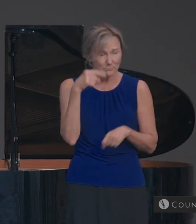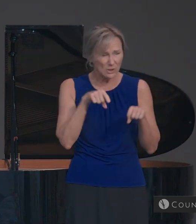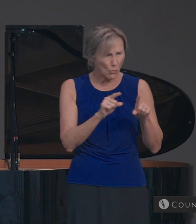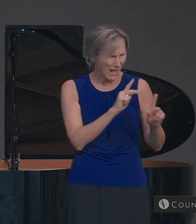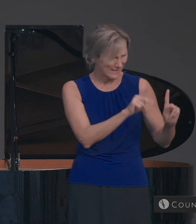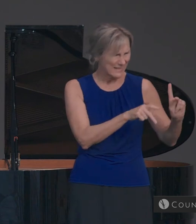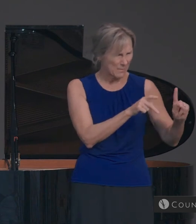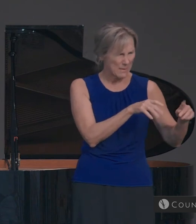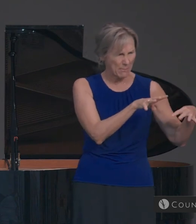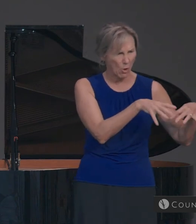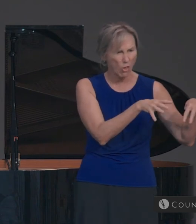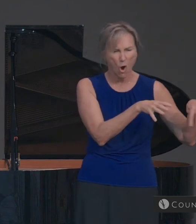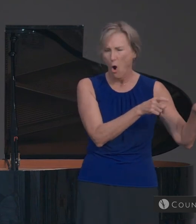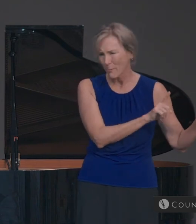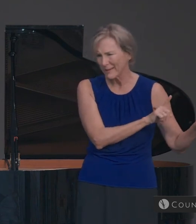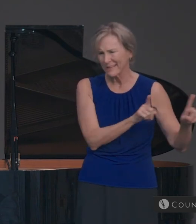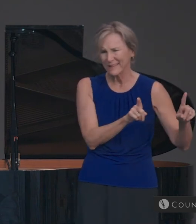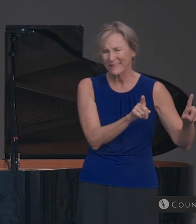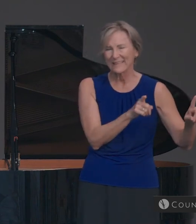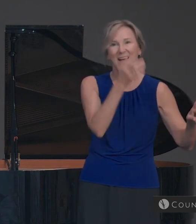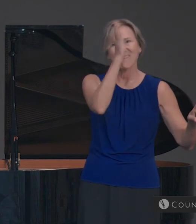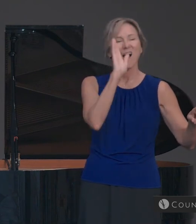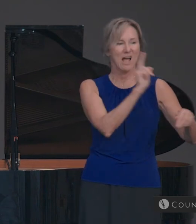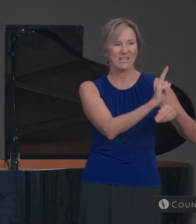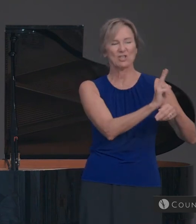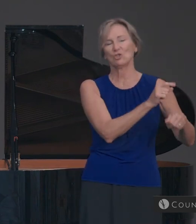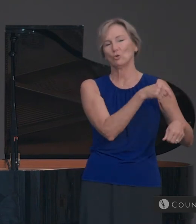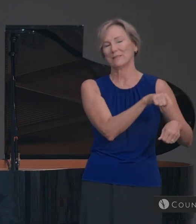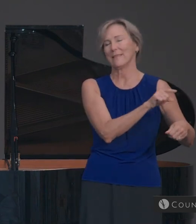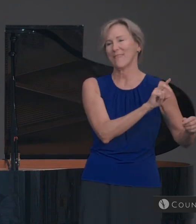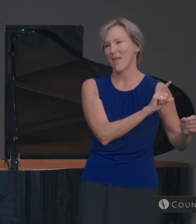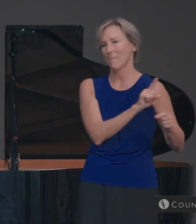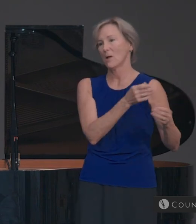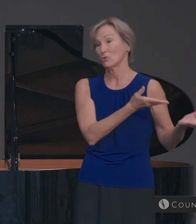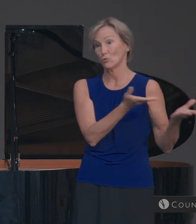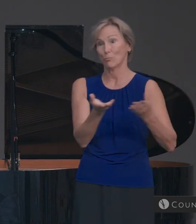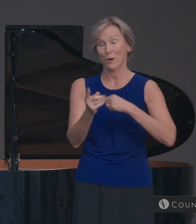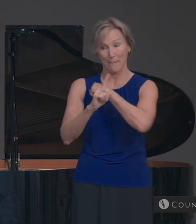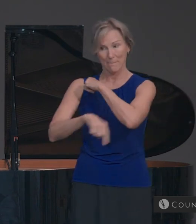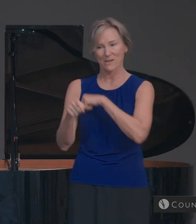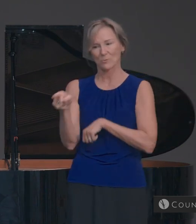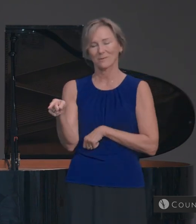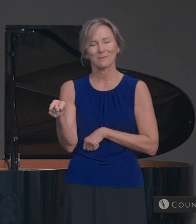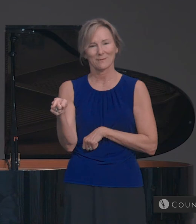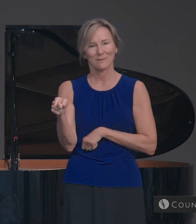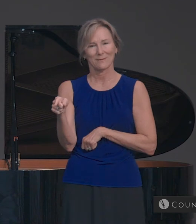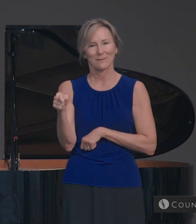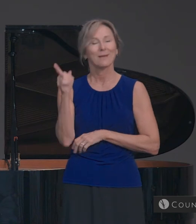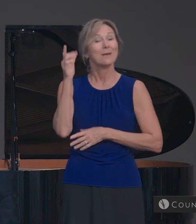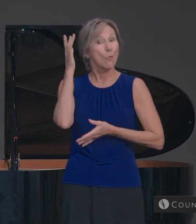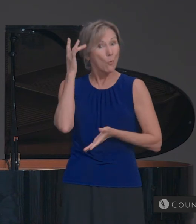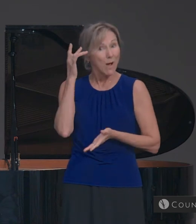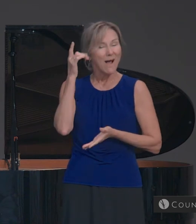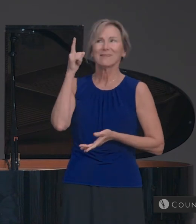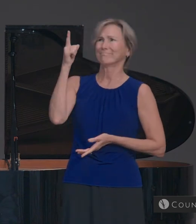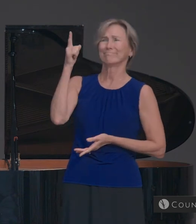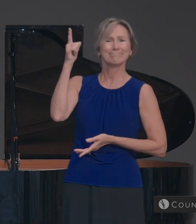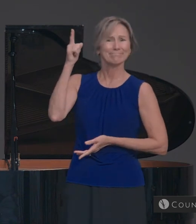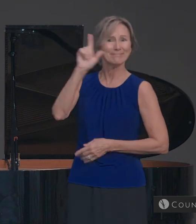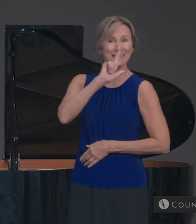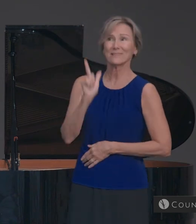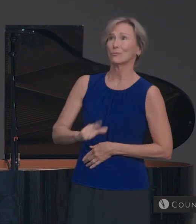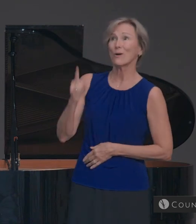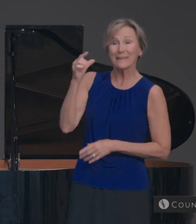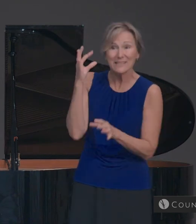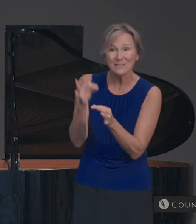Assyrians that are at play, it is the Lord who's bringing the judgment. Why? Because it is the Lord who is faithful to his